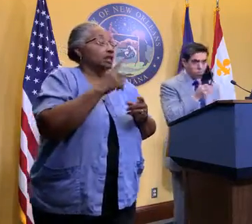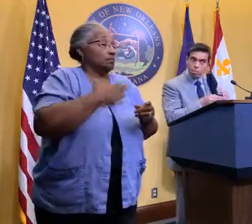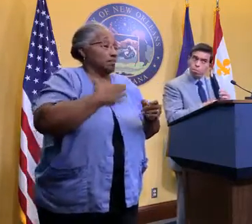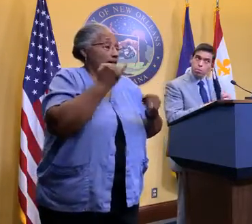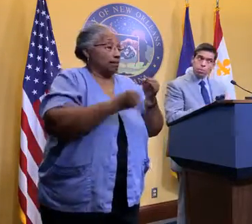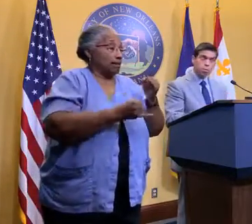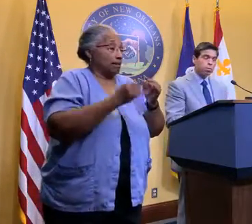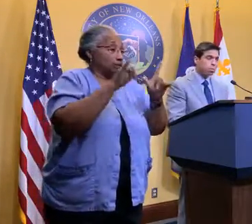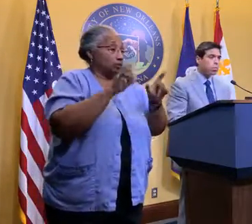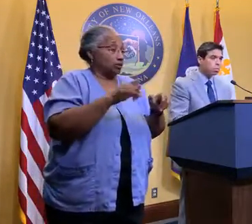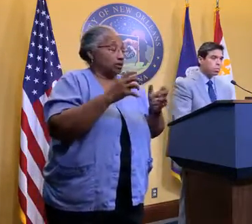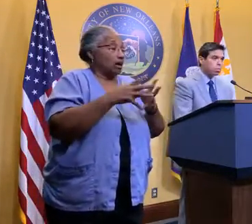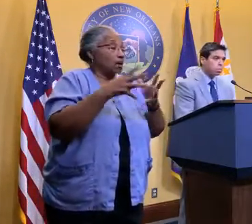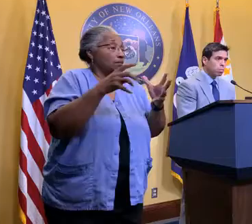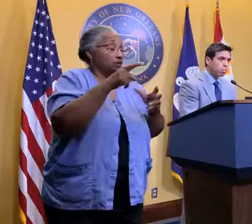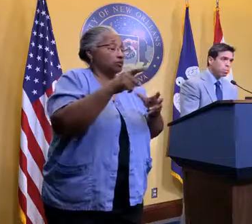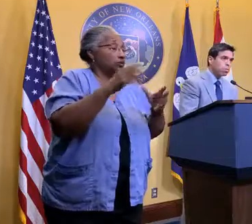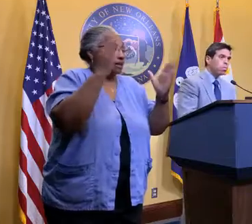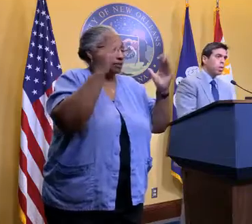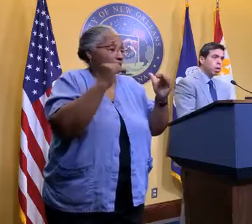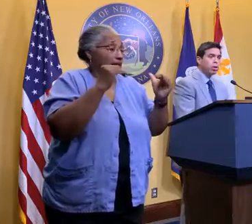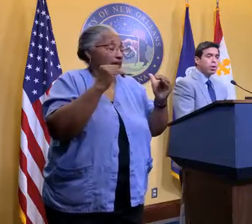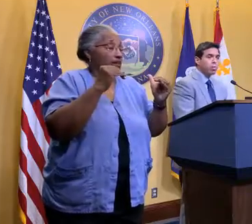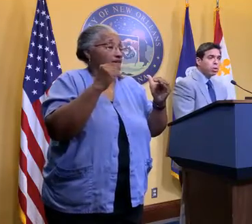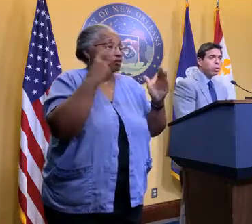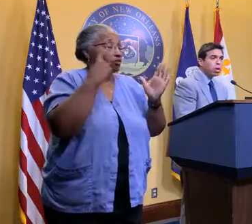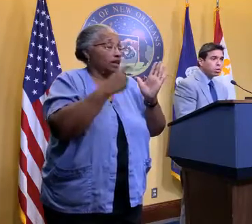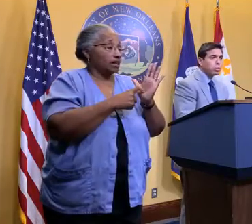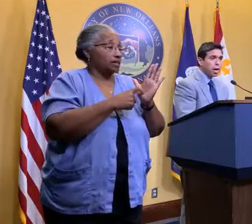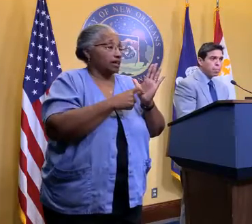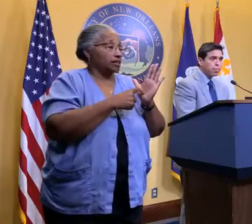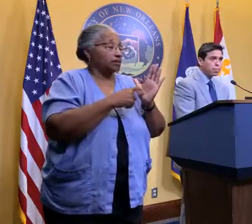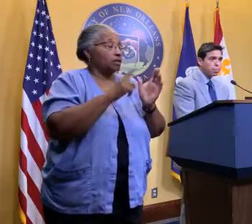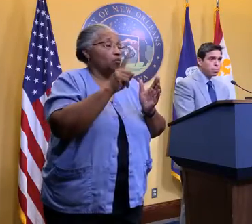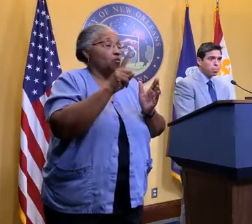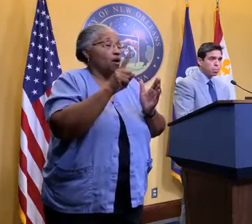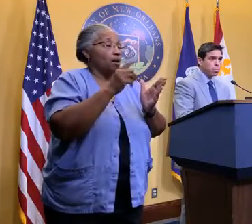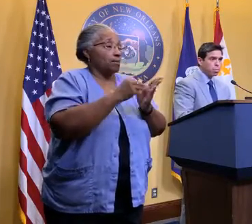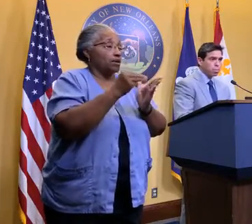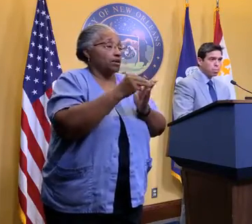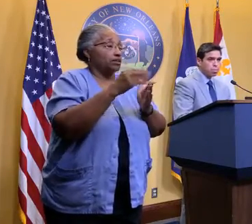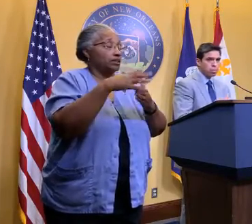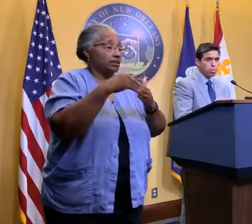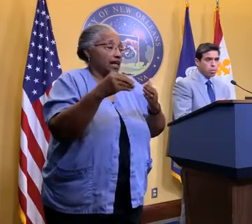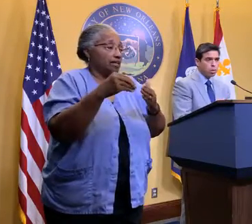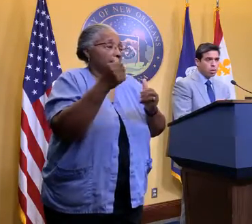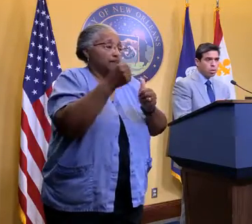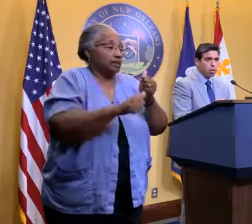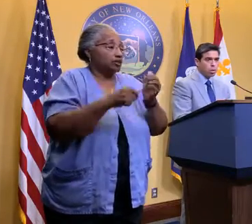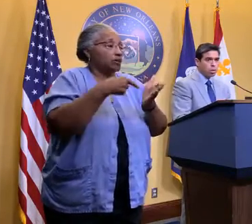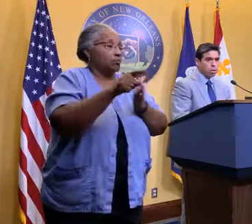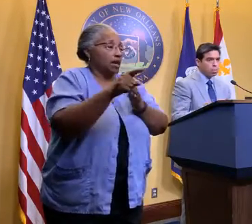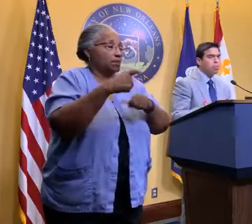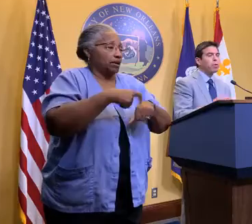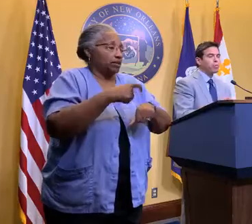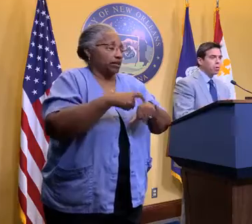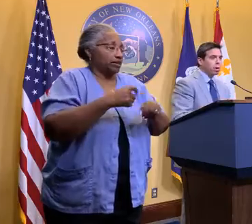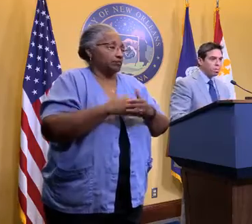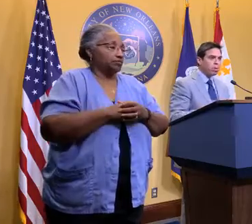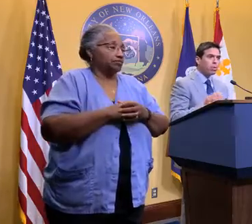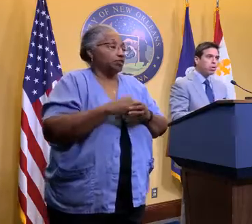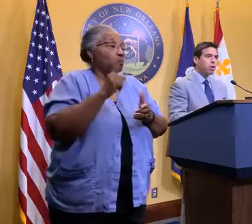much do you expect to realize in savings from these furloughs? It's about $1 million a day. The pay period.